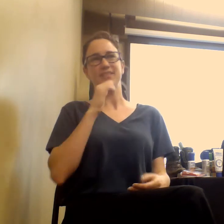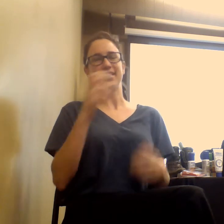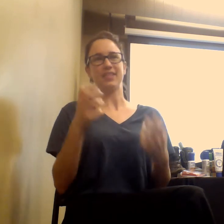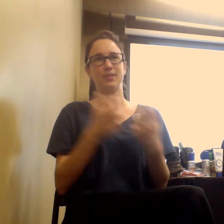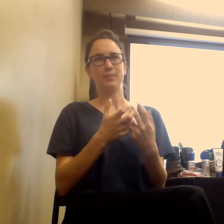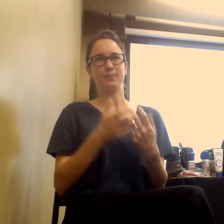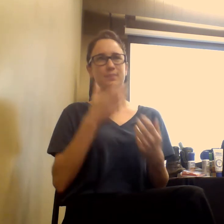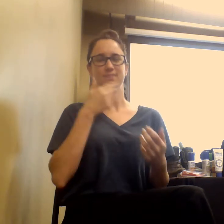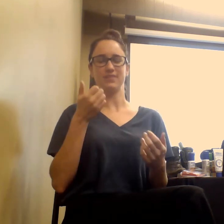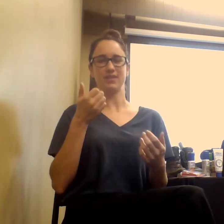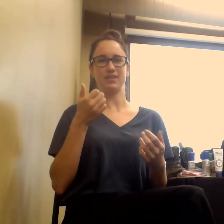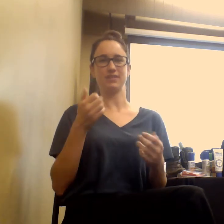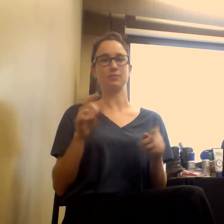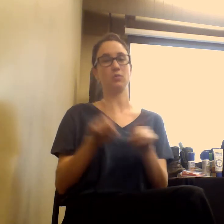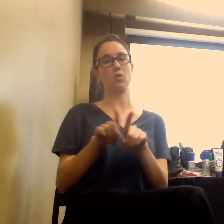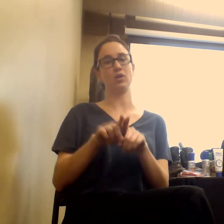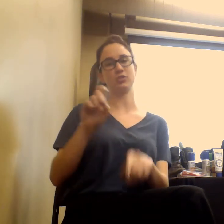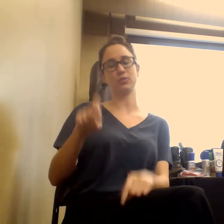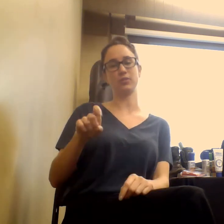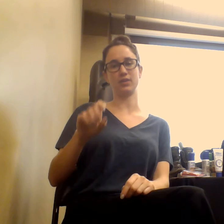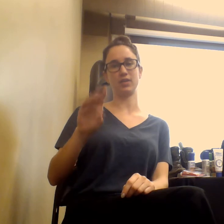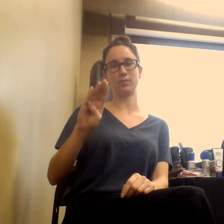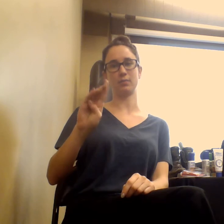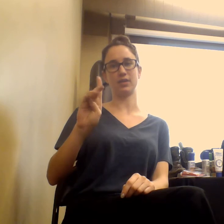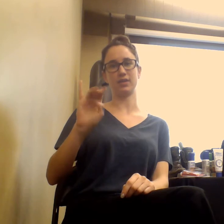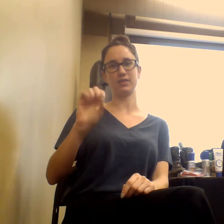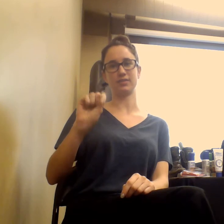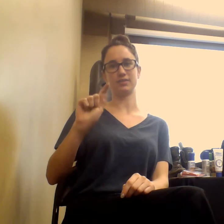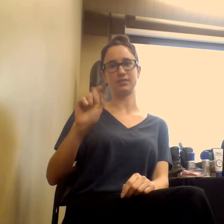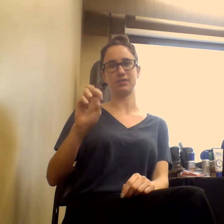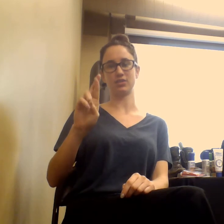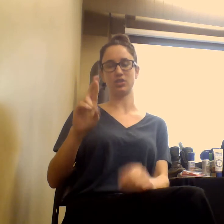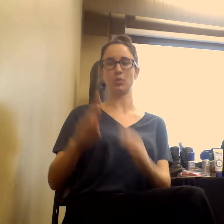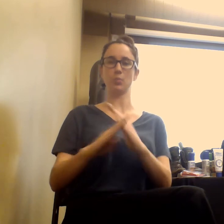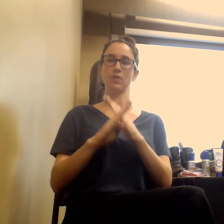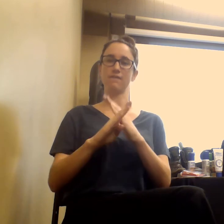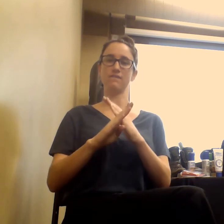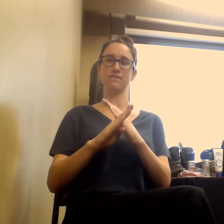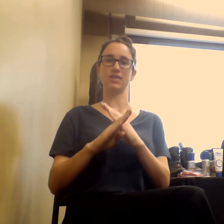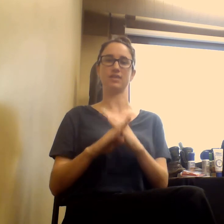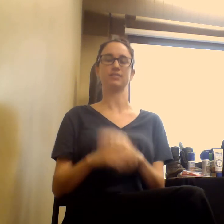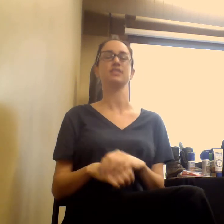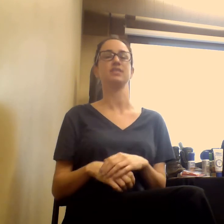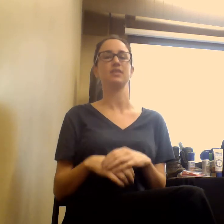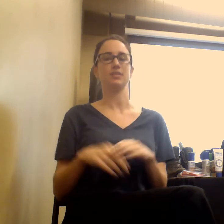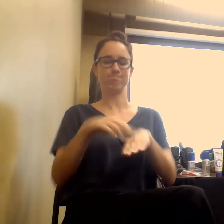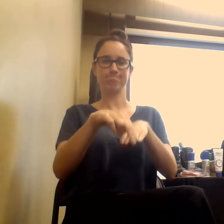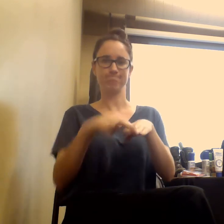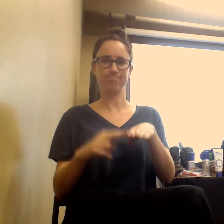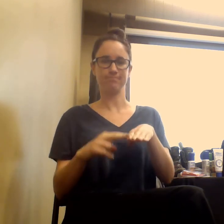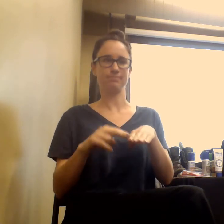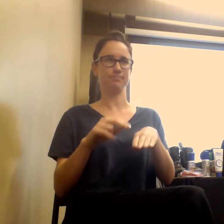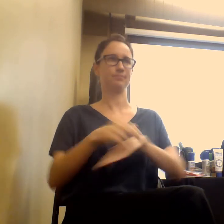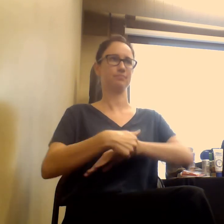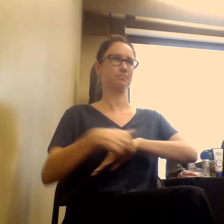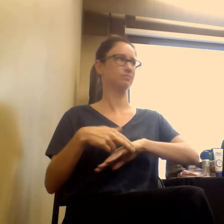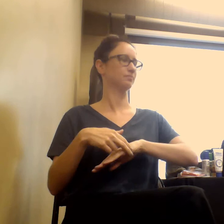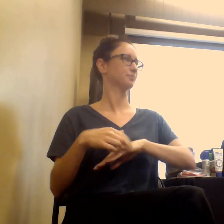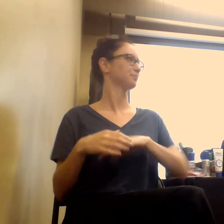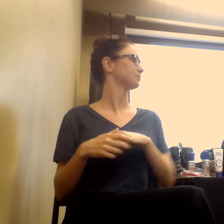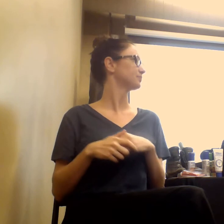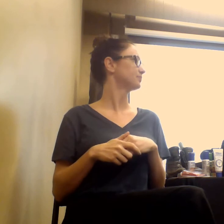So just be conscious of that. Whenever you're buying boots, buy them with enough time that you can break them in. Some boots, like